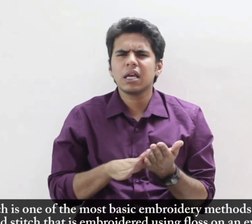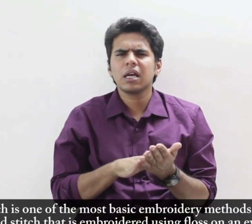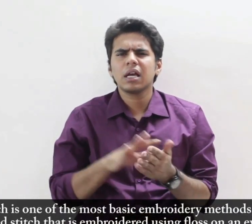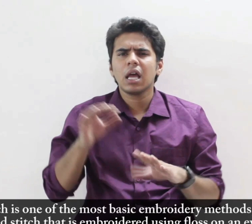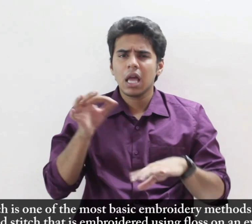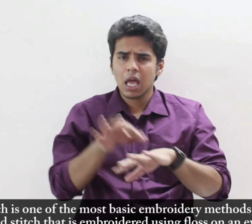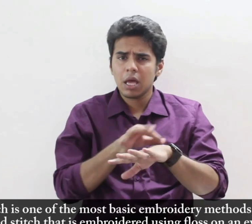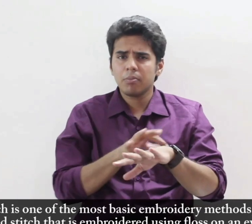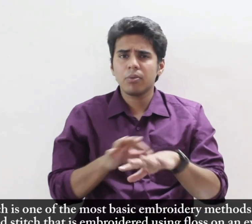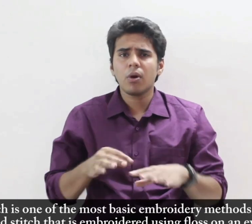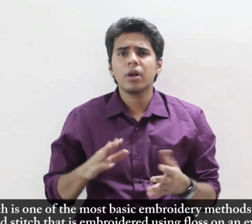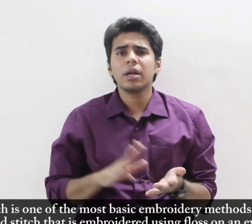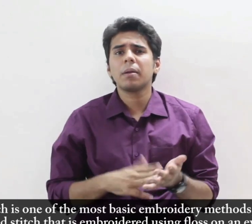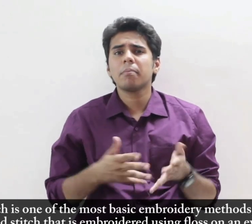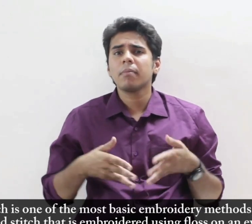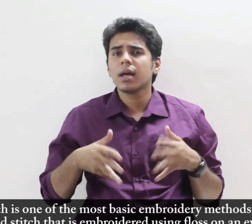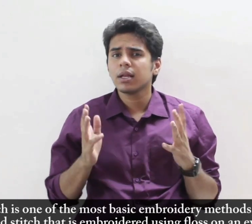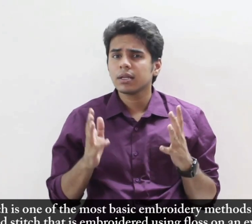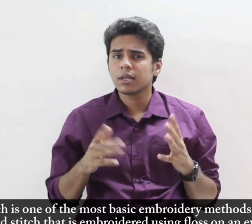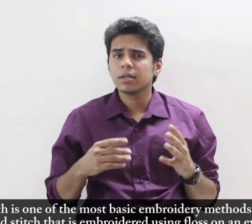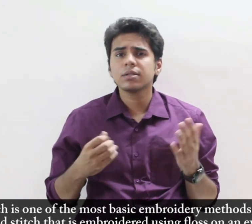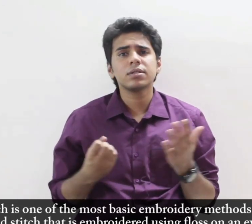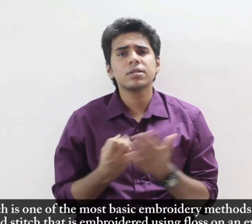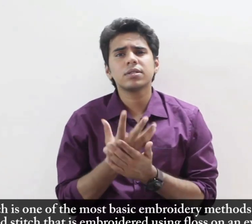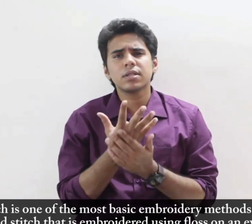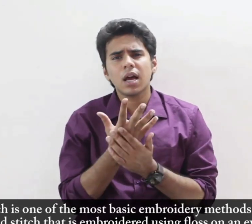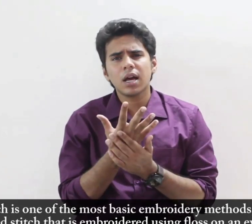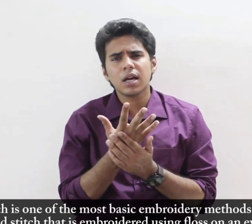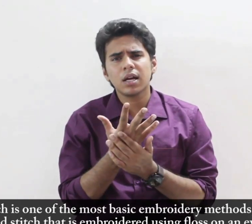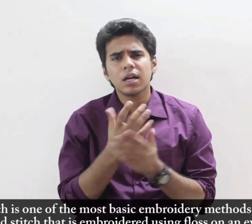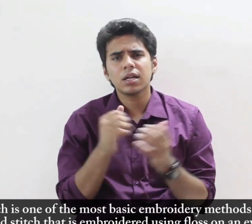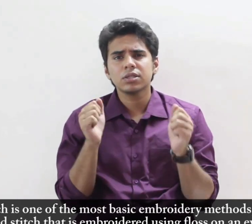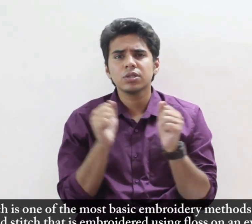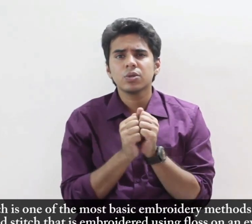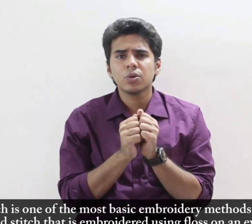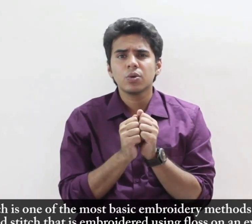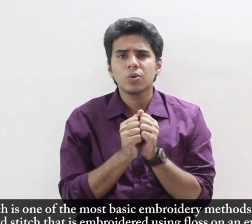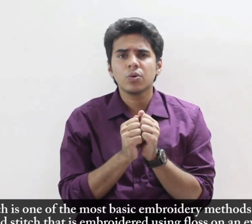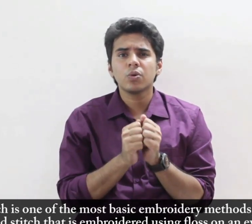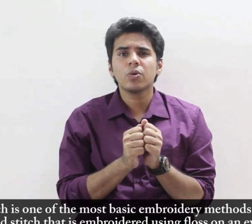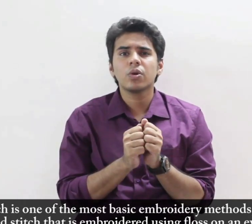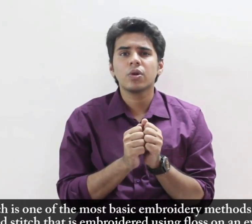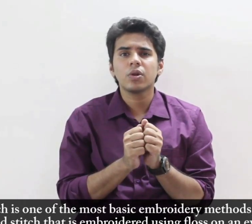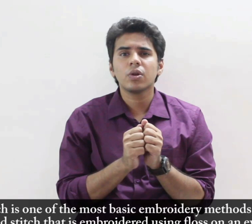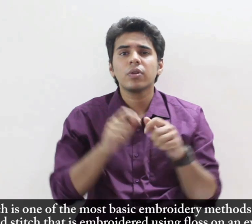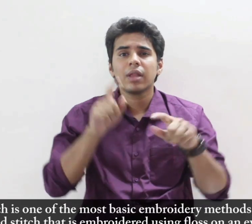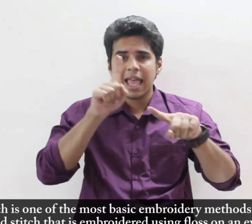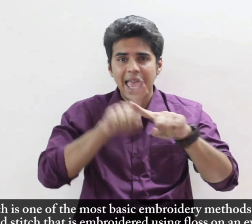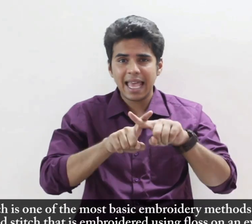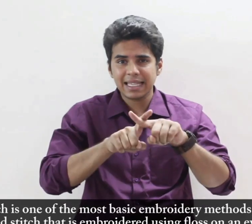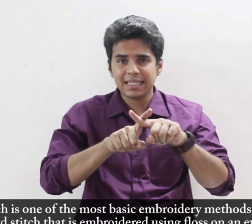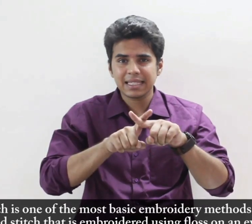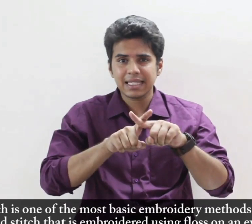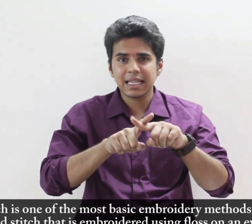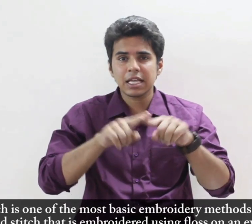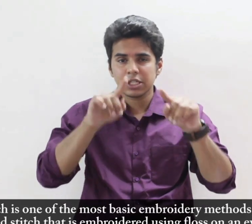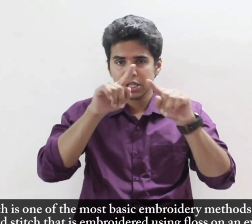that starts with an X-shaped stitch that is embroidered using floss on an even weave